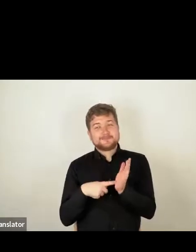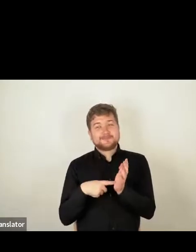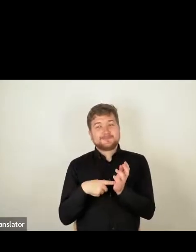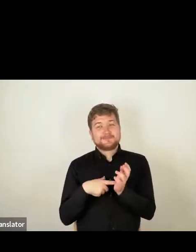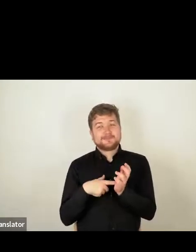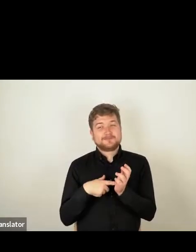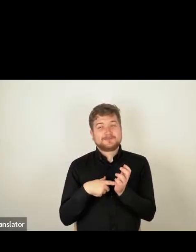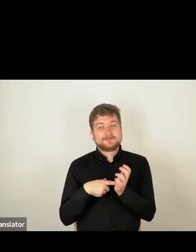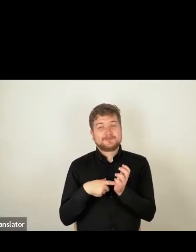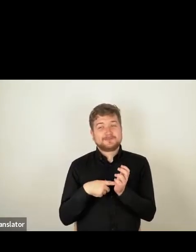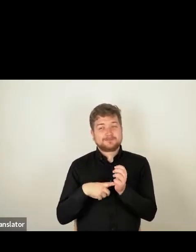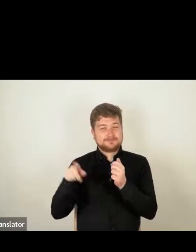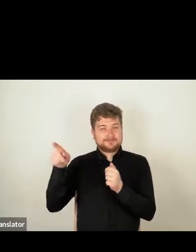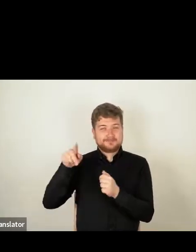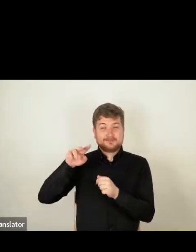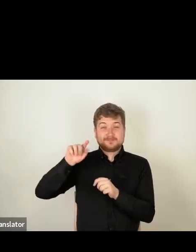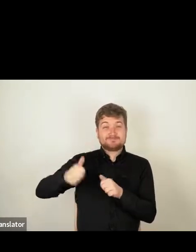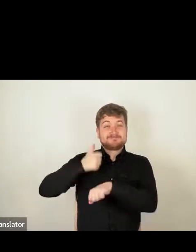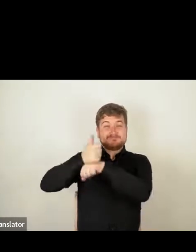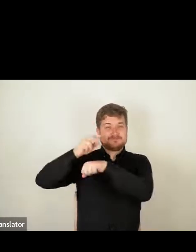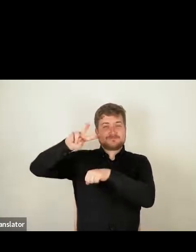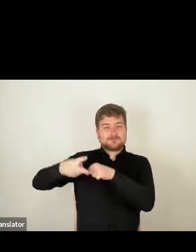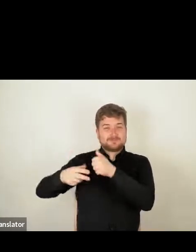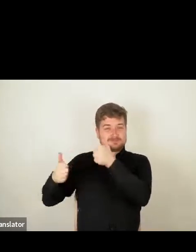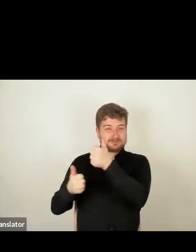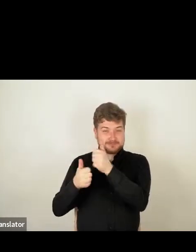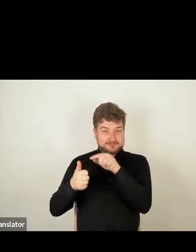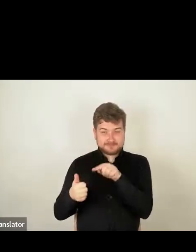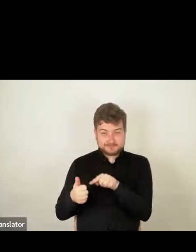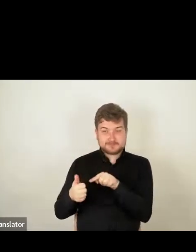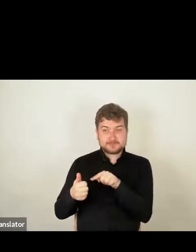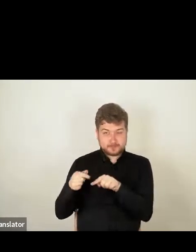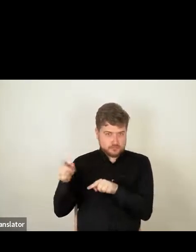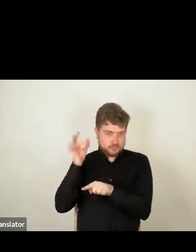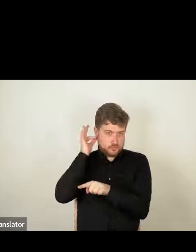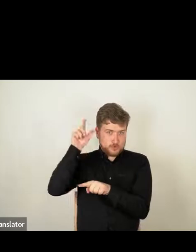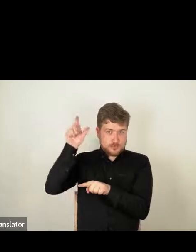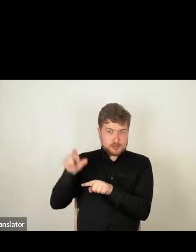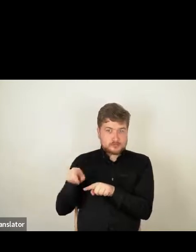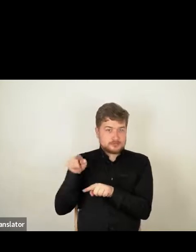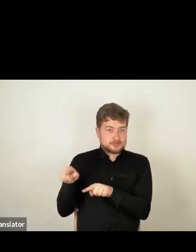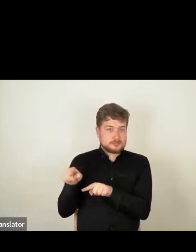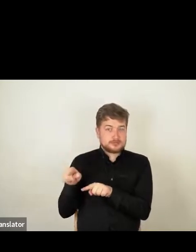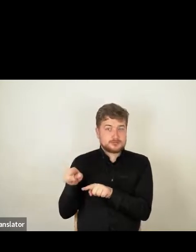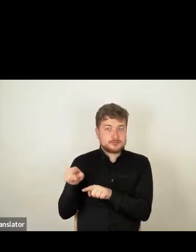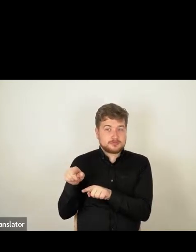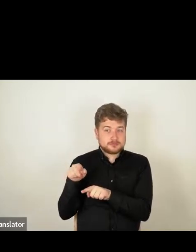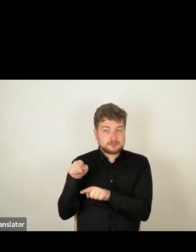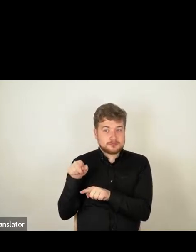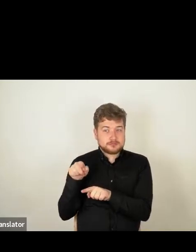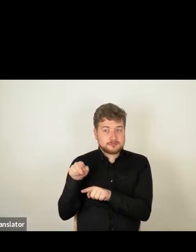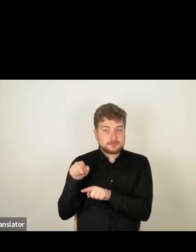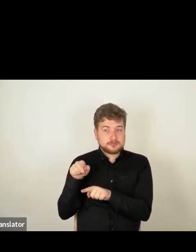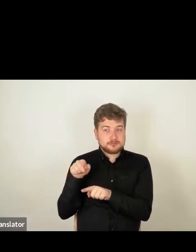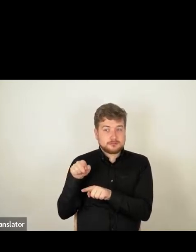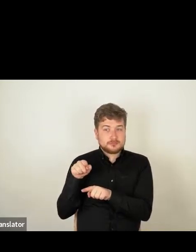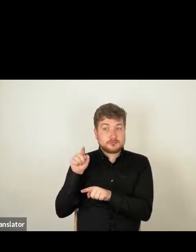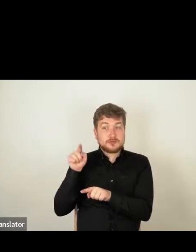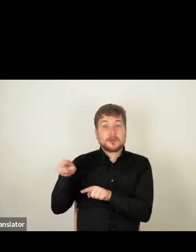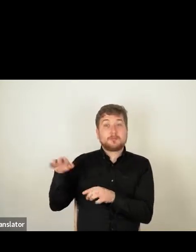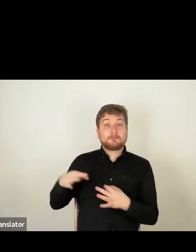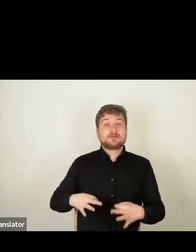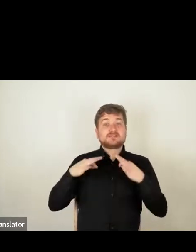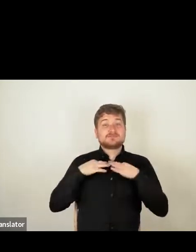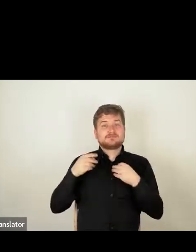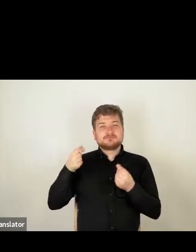vice prime minister, whatever you want to call it, is a woman. The woman is also a finance minister, is a woman. We have the